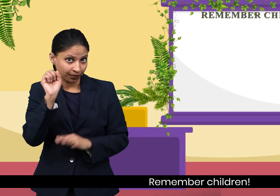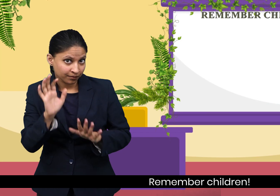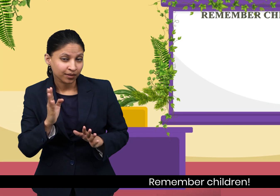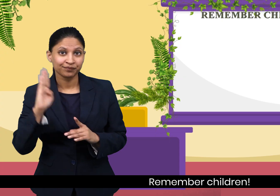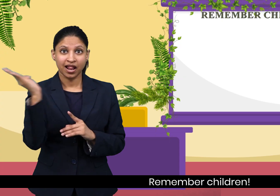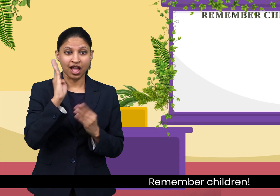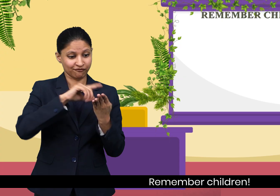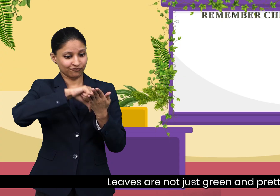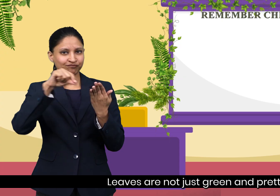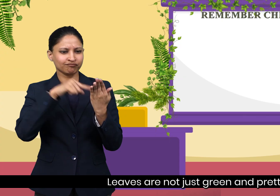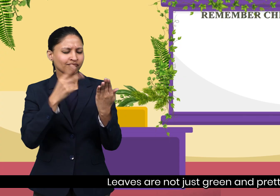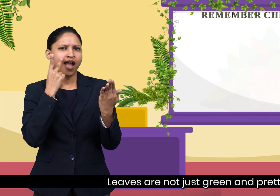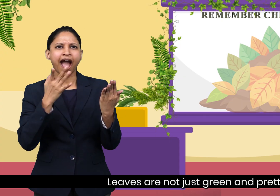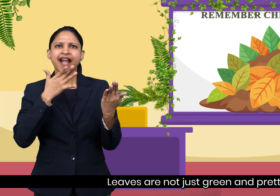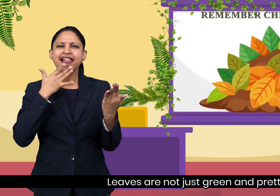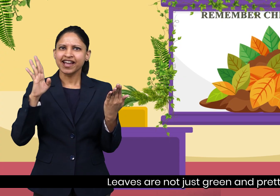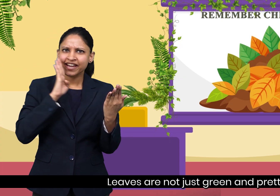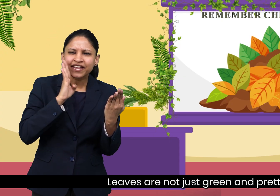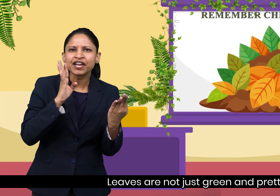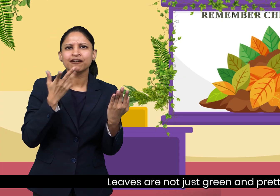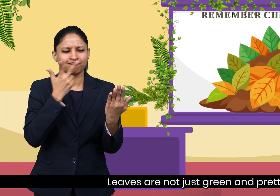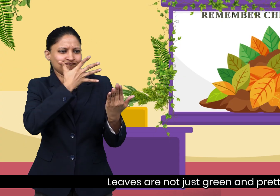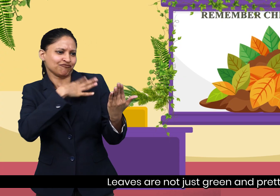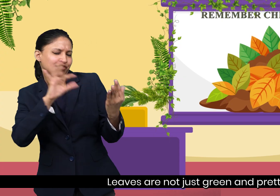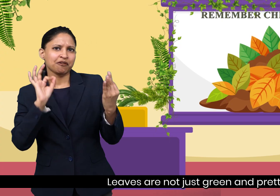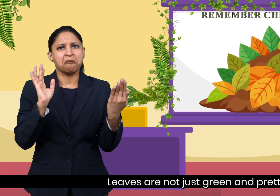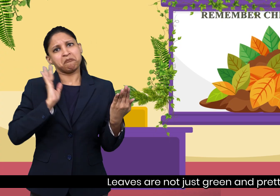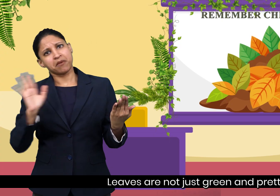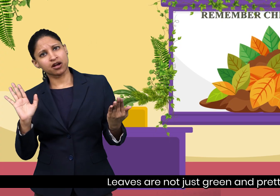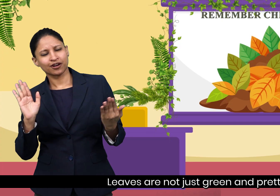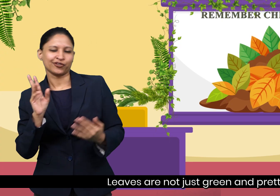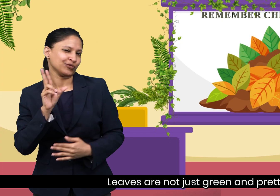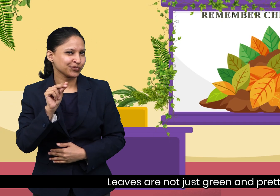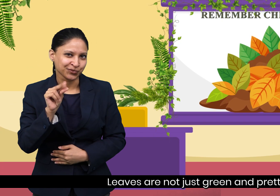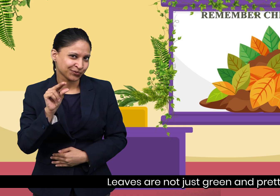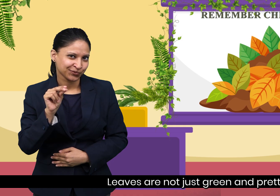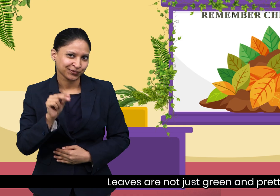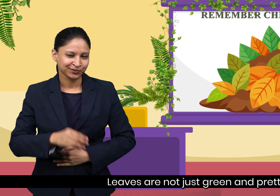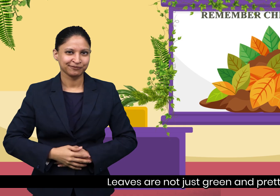Remember, children, leaves are not just green and pretty.